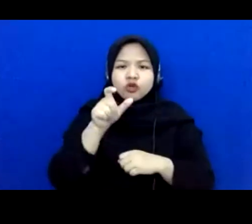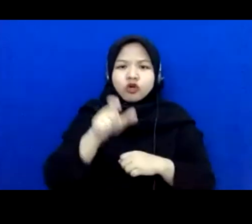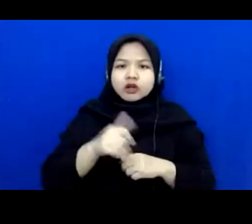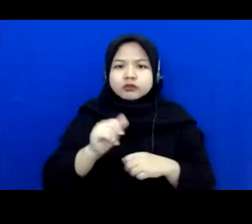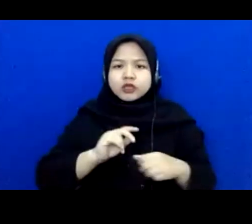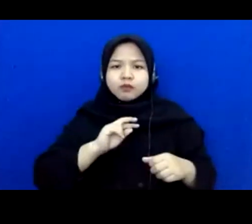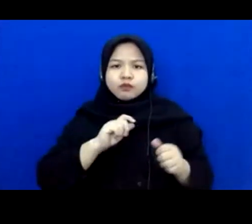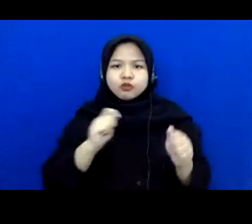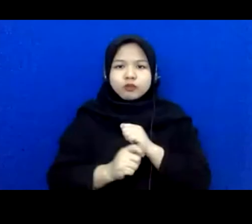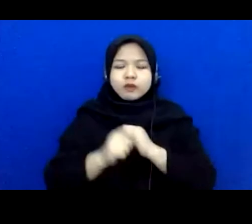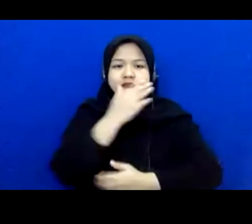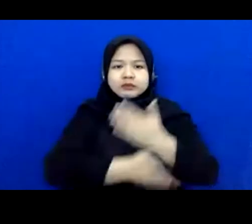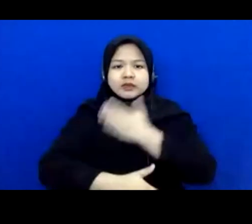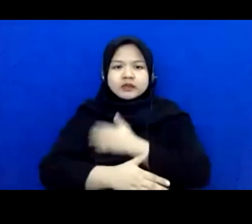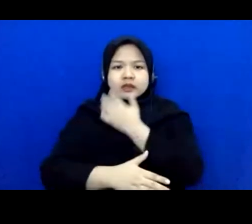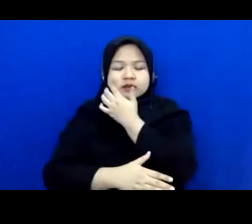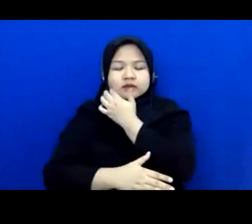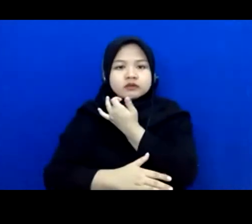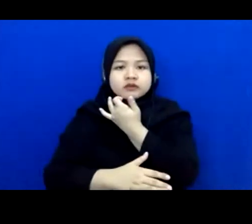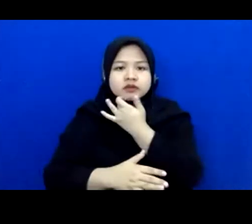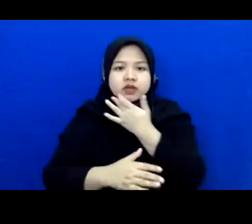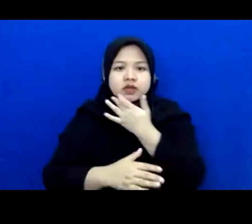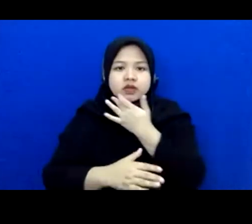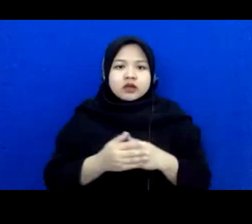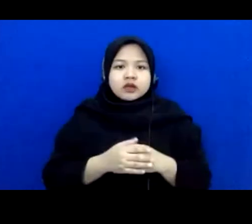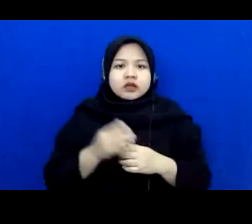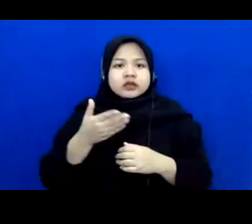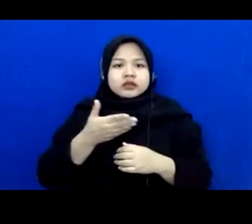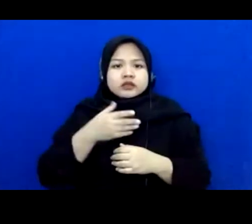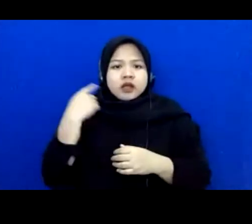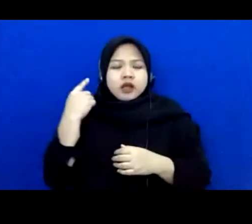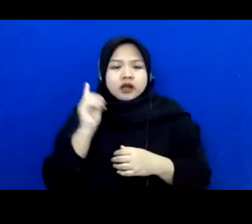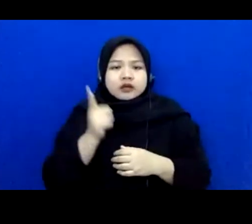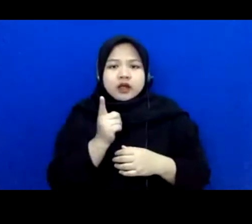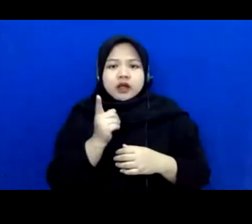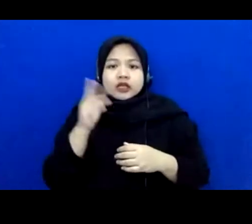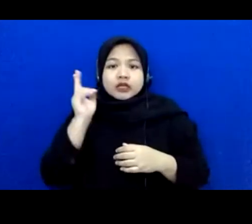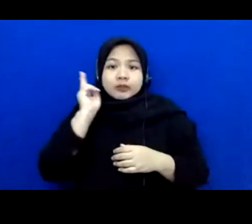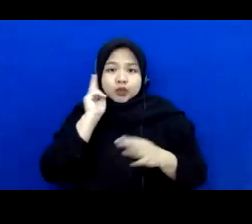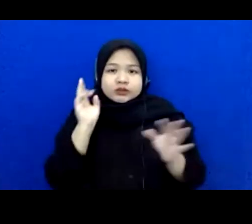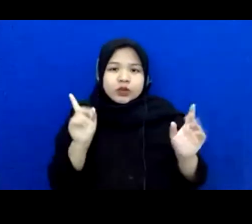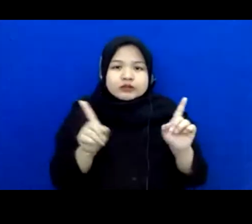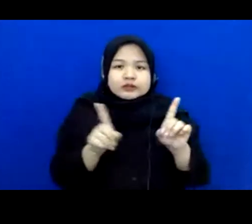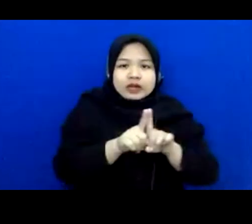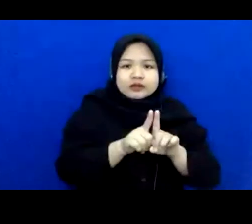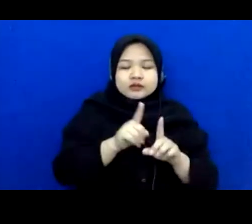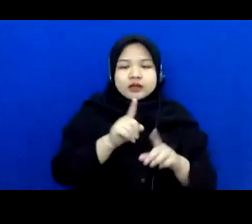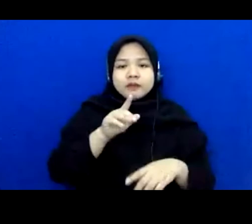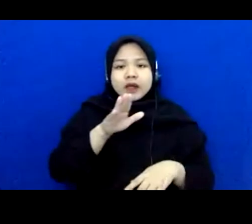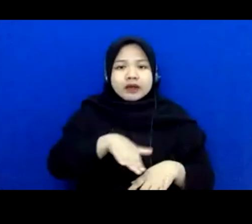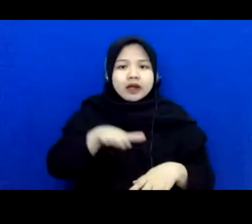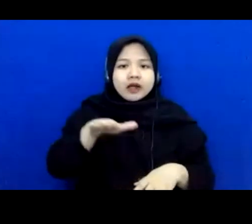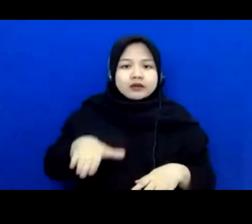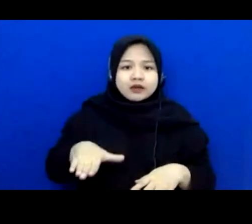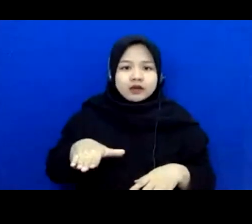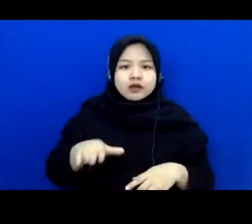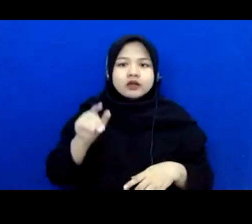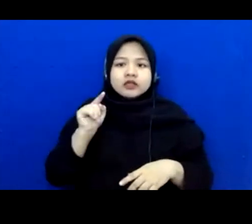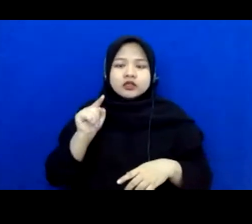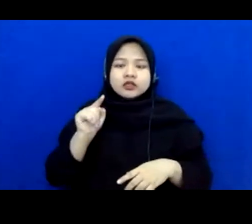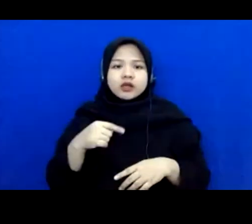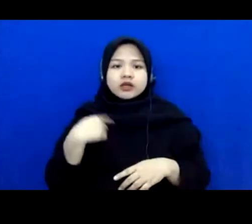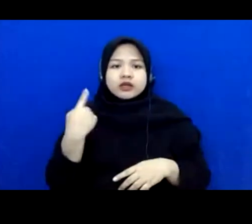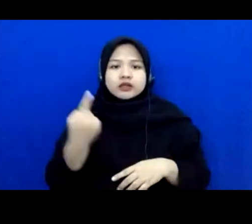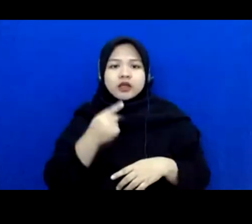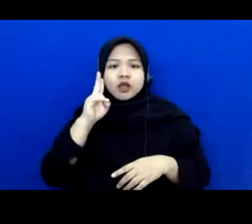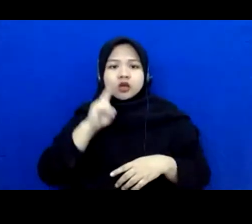depression, whatever it is, and they always have to stick with the child. So what we do, this project is to open a second-hand bookshop selling